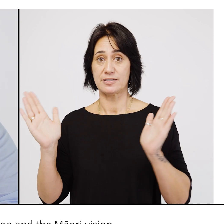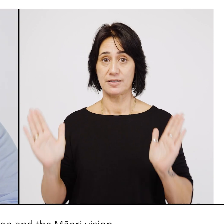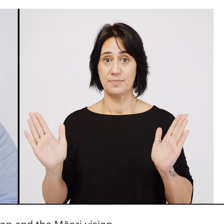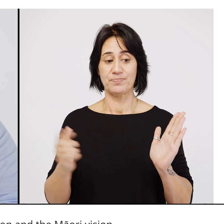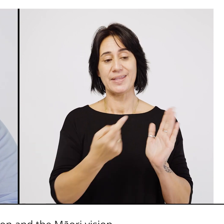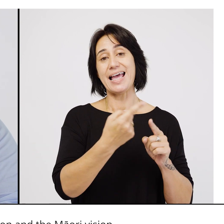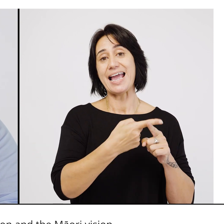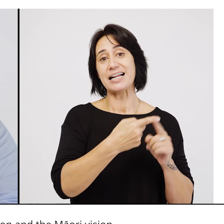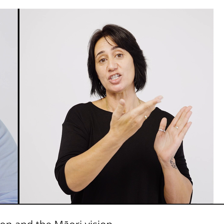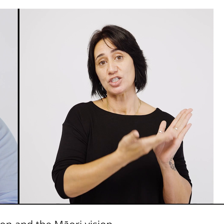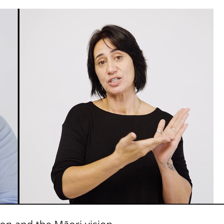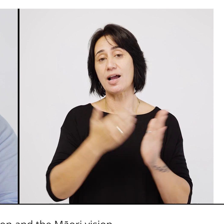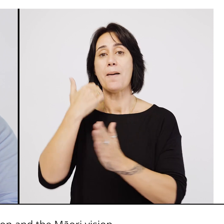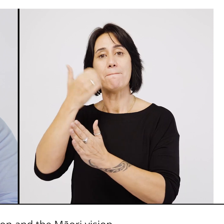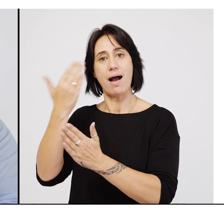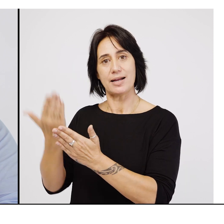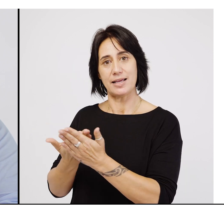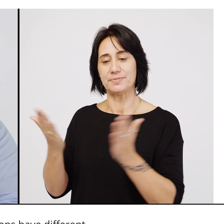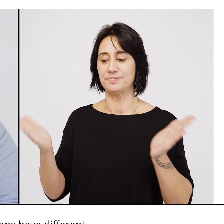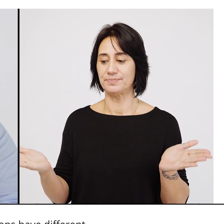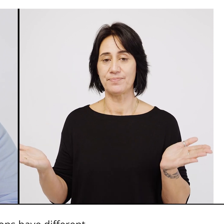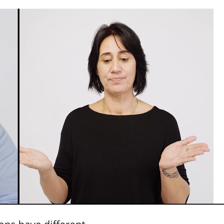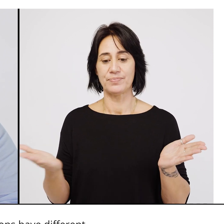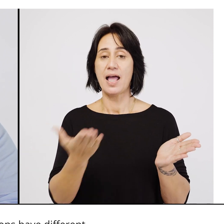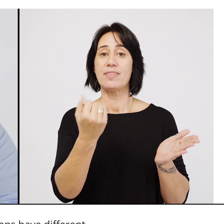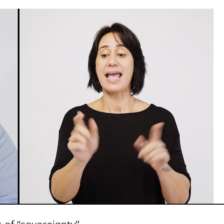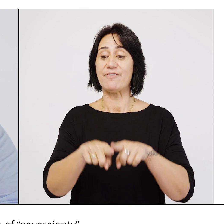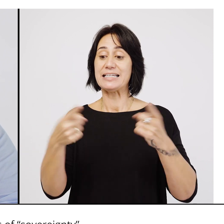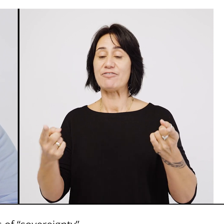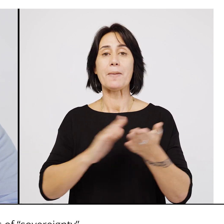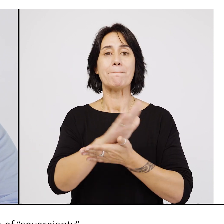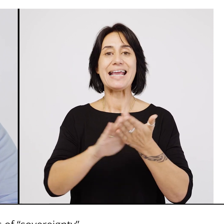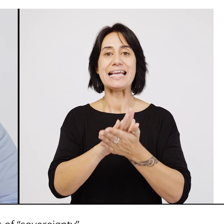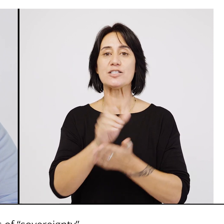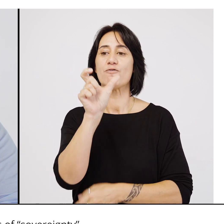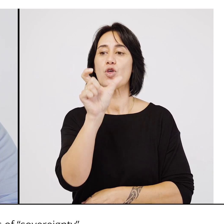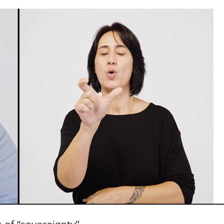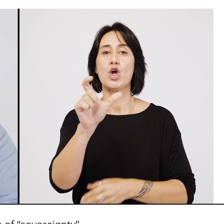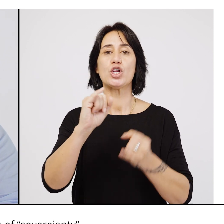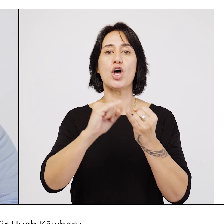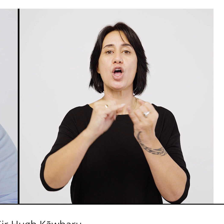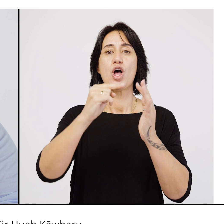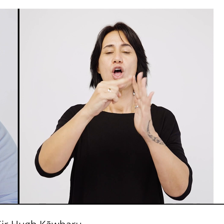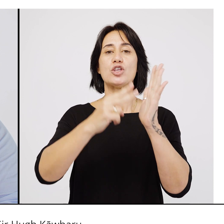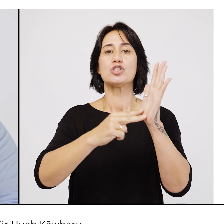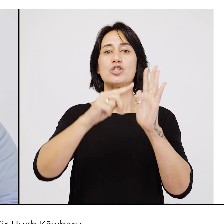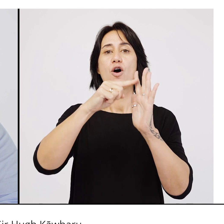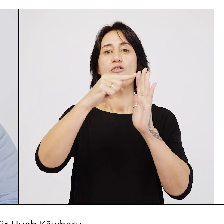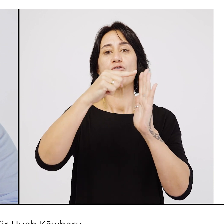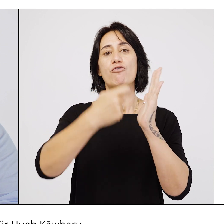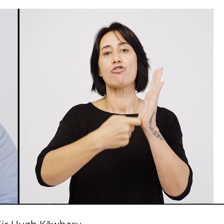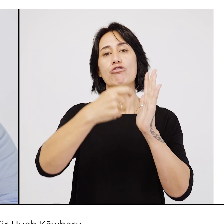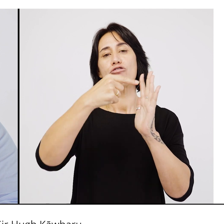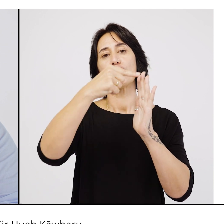Tiriti, the English version and the Maori version. These versions have different meanings of sovereignty. In